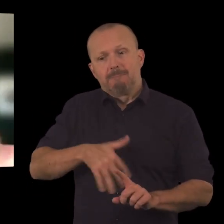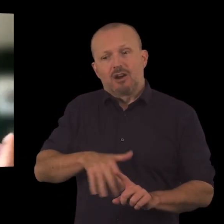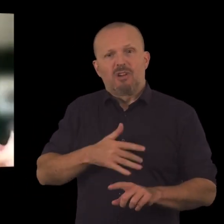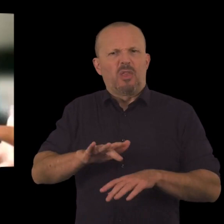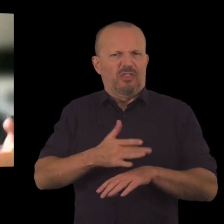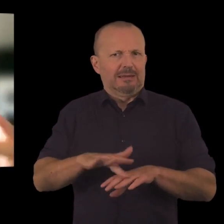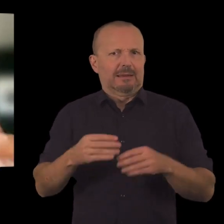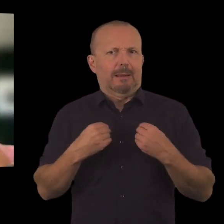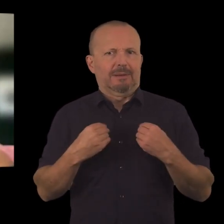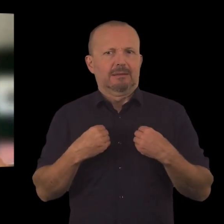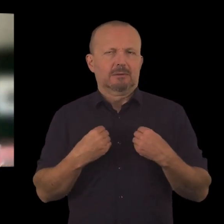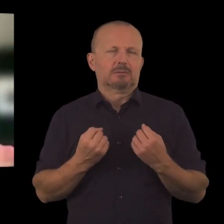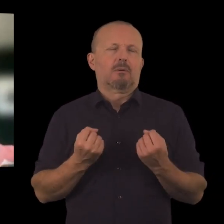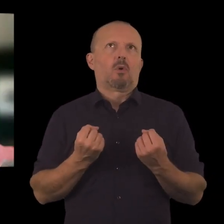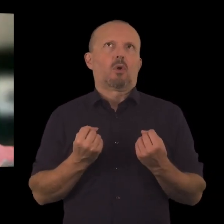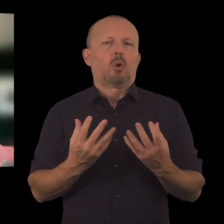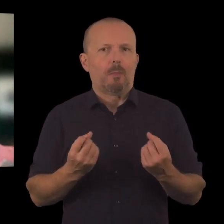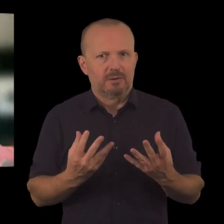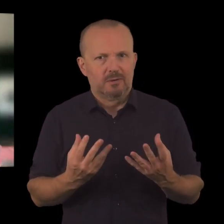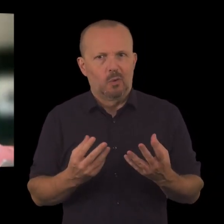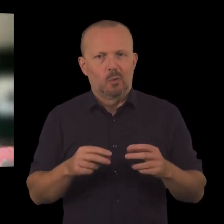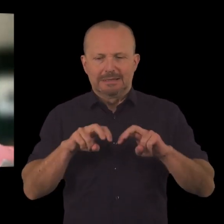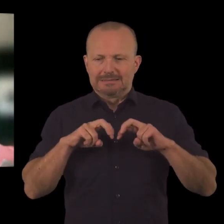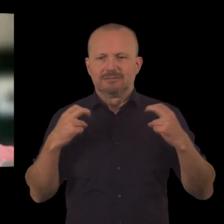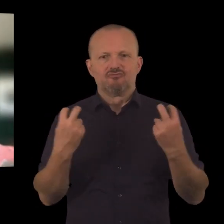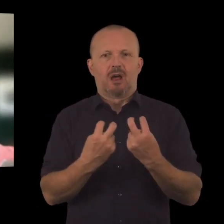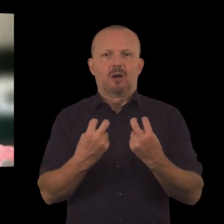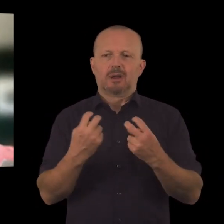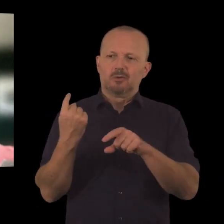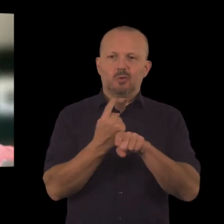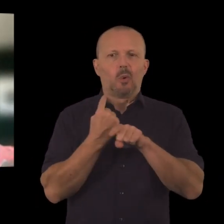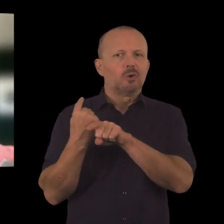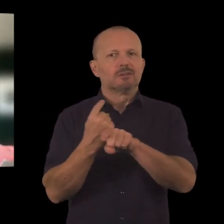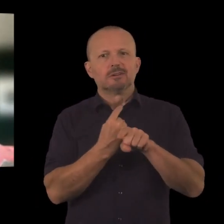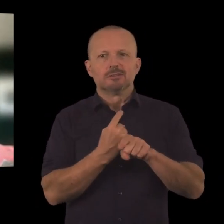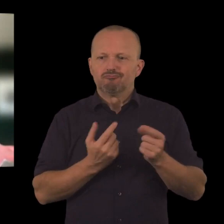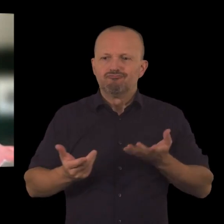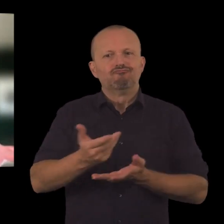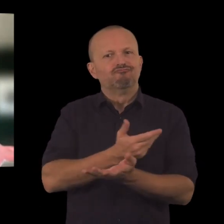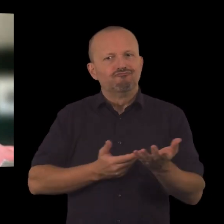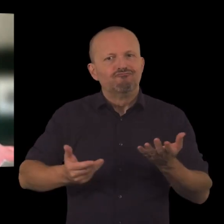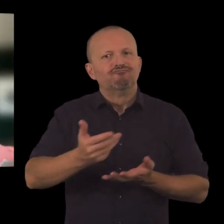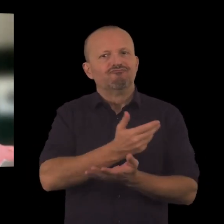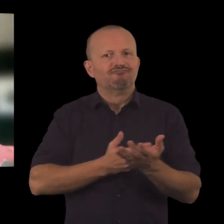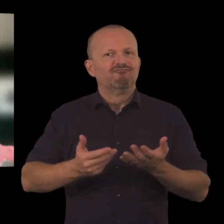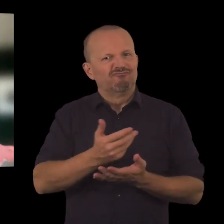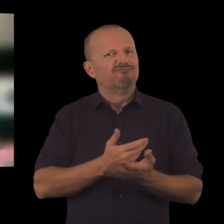this Zoom room rather than the main conference platform is exactly because of that. I